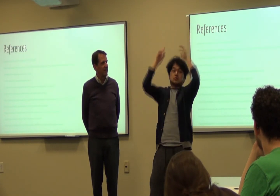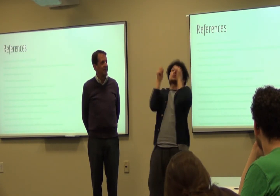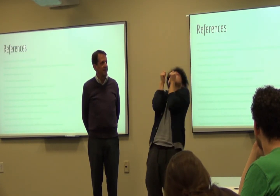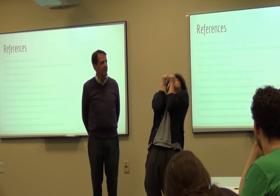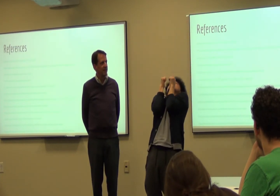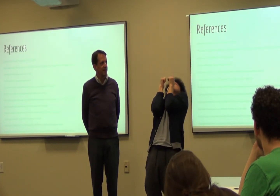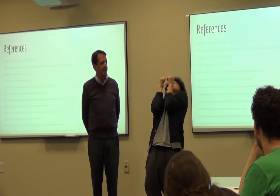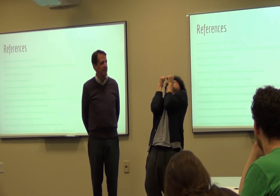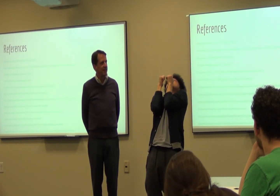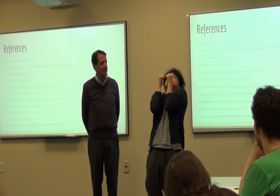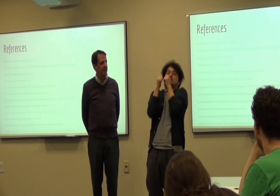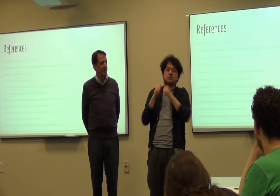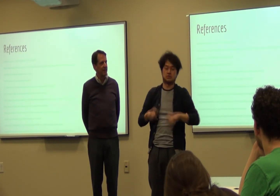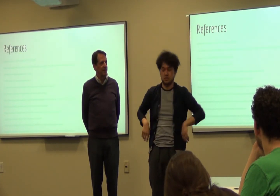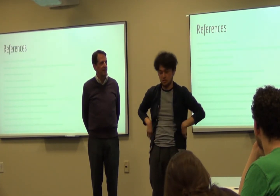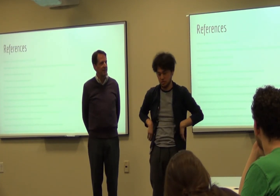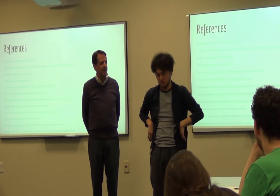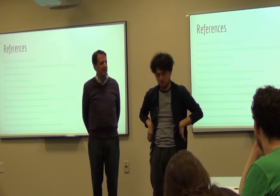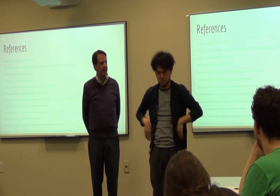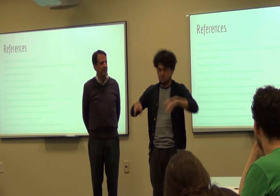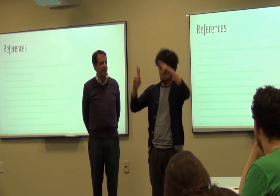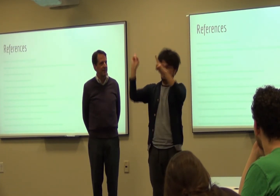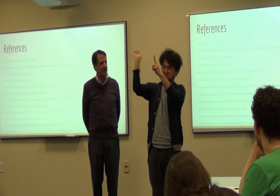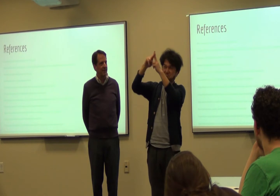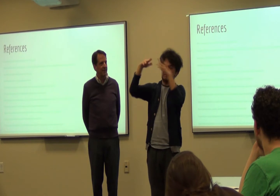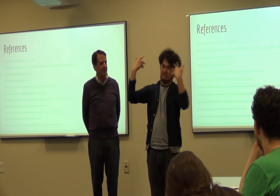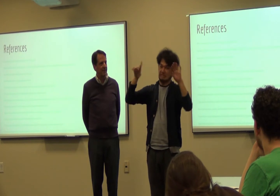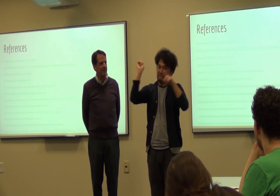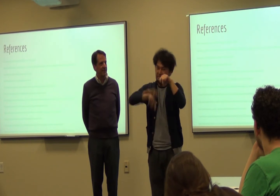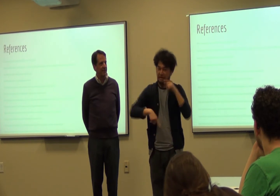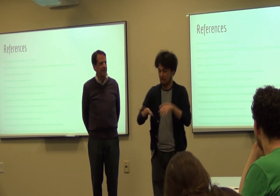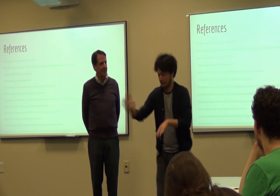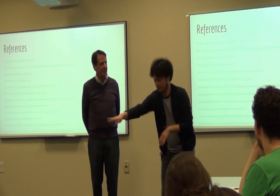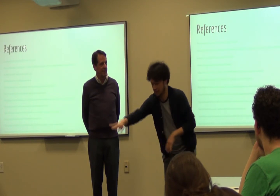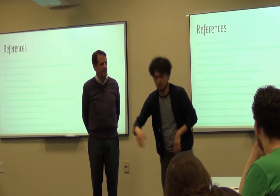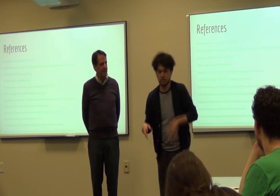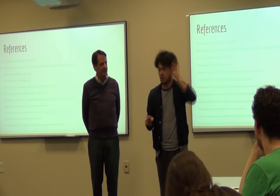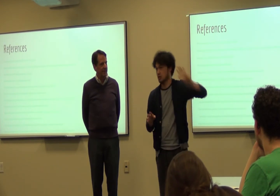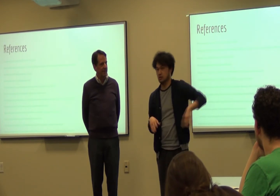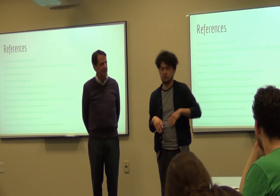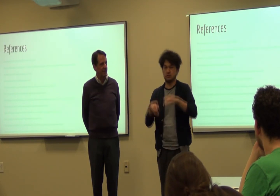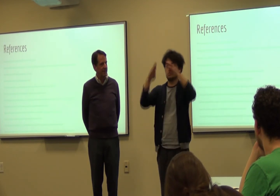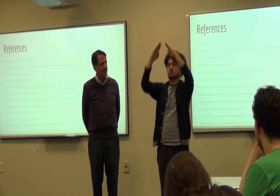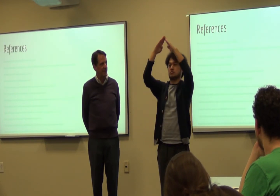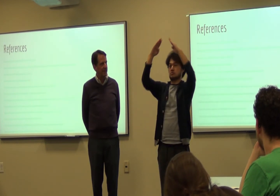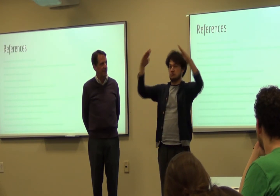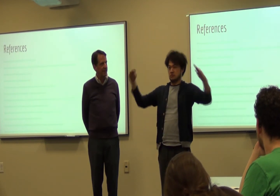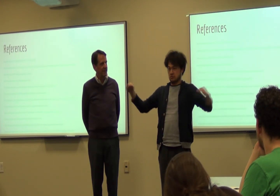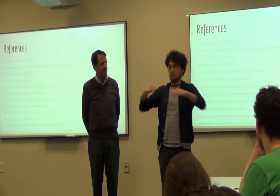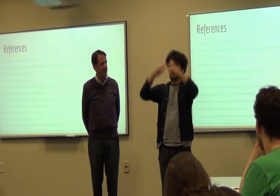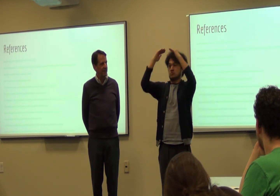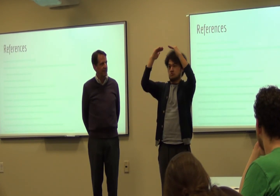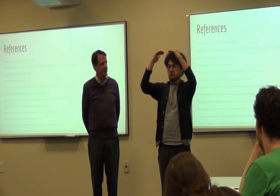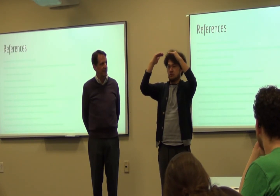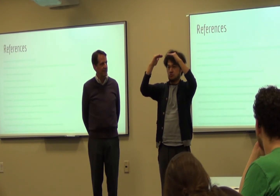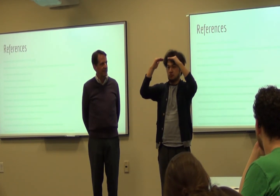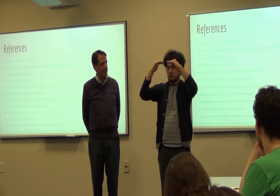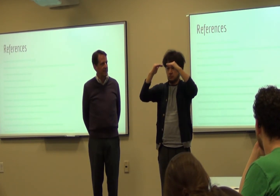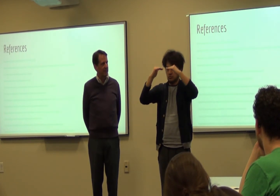like literally above their bed, and so they just don't even get out. So that's like, you can't even get their attention. So then as